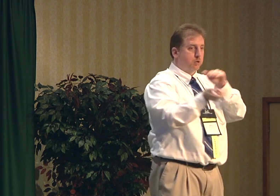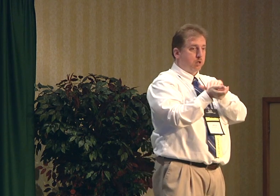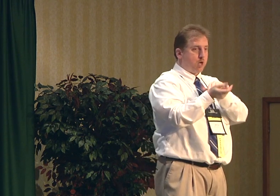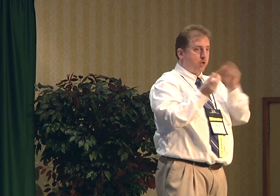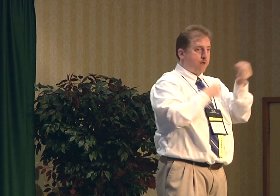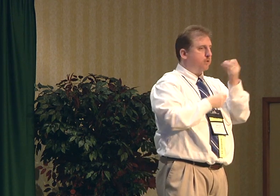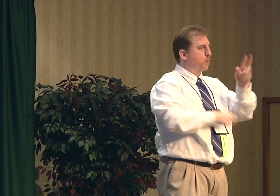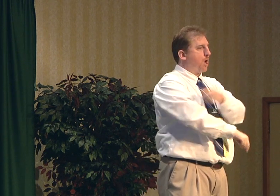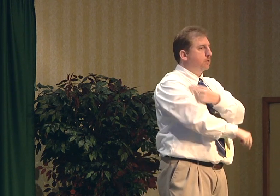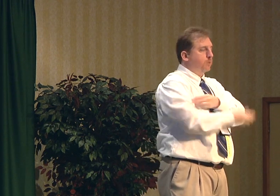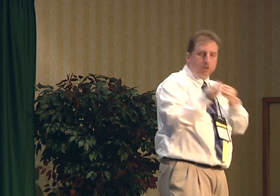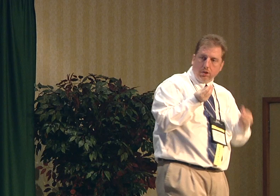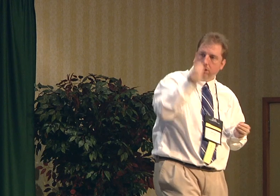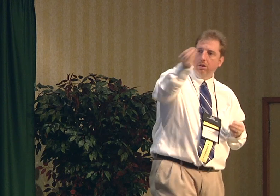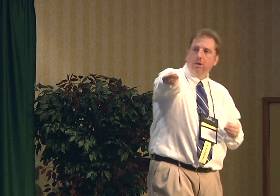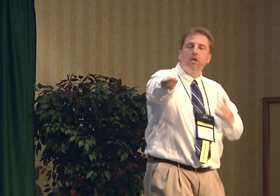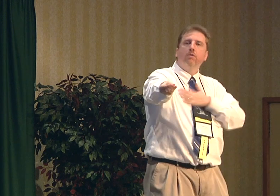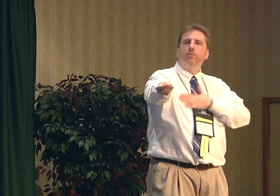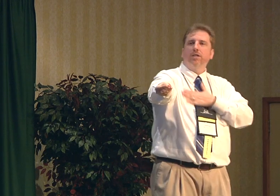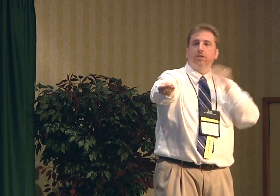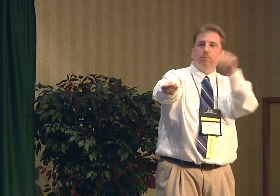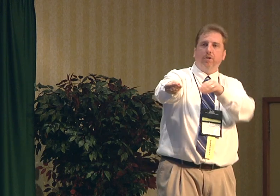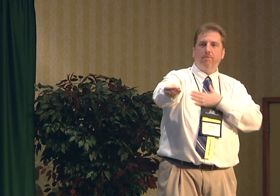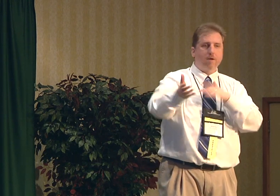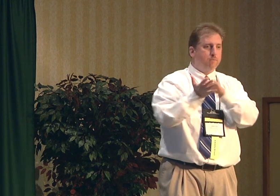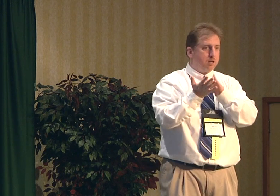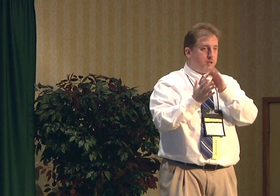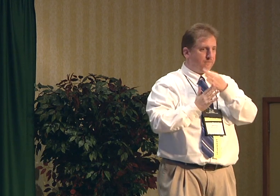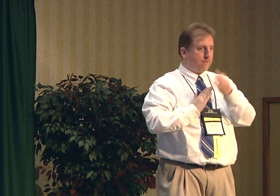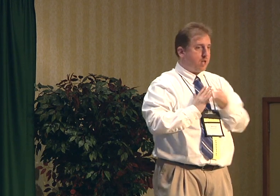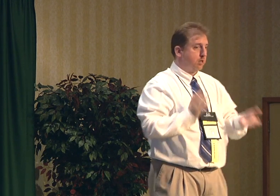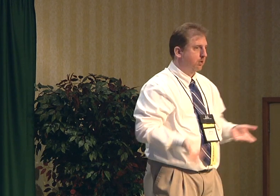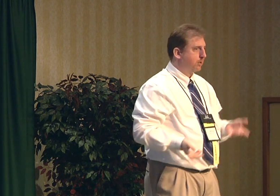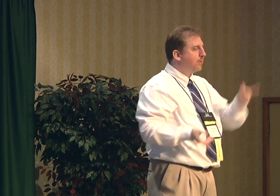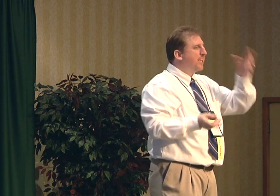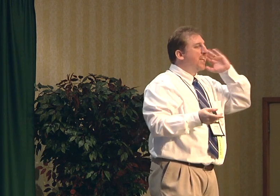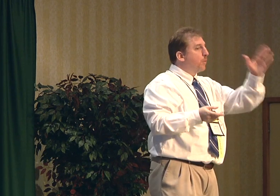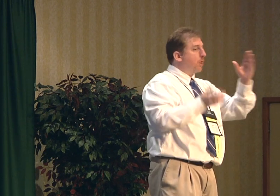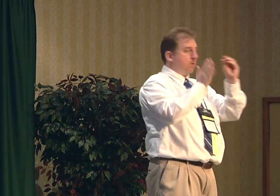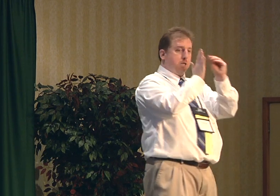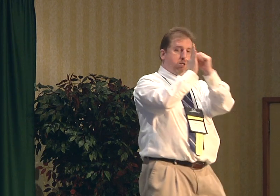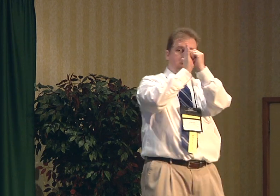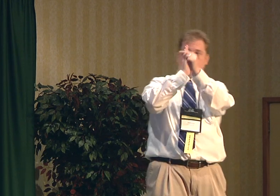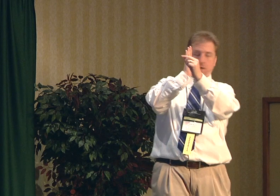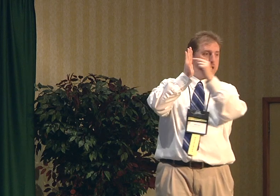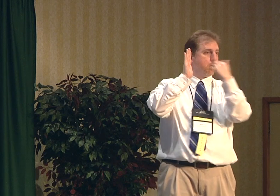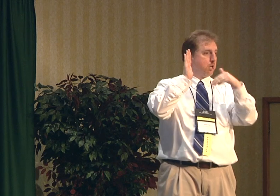They can then share that form with the doctor or the nurse and request that that's placed